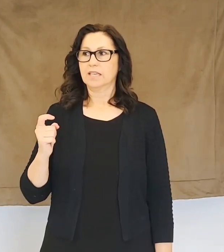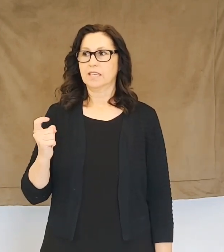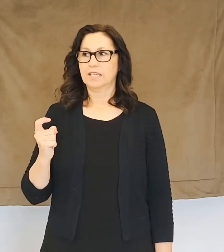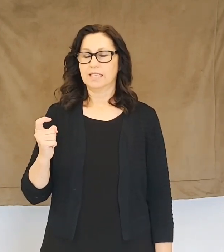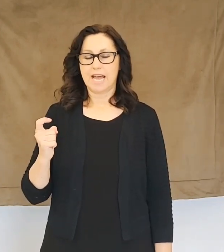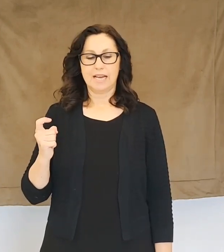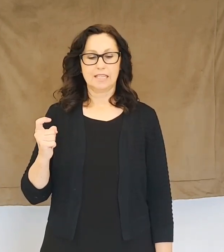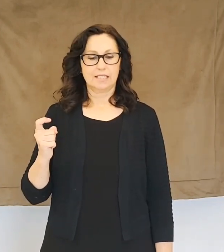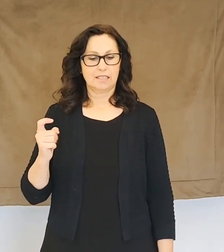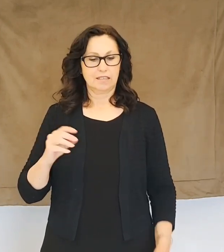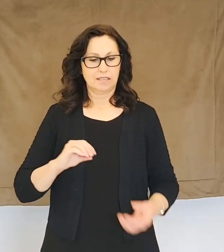tax.